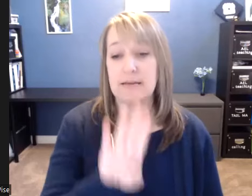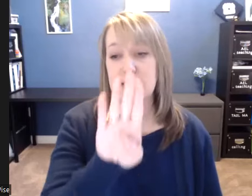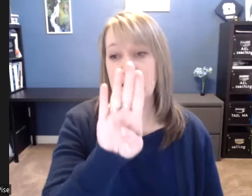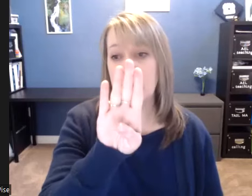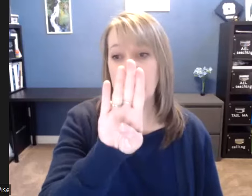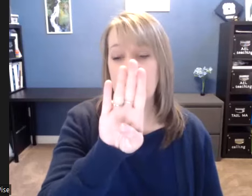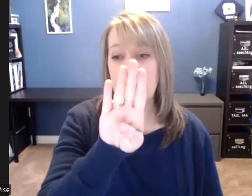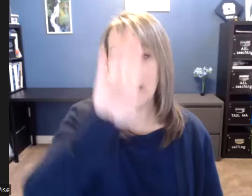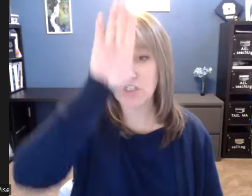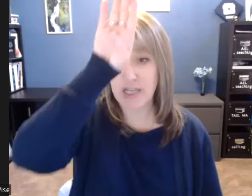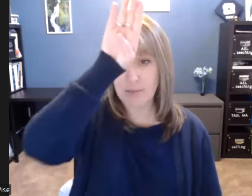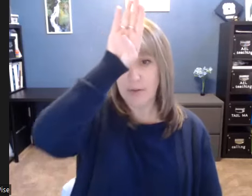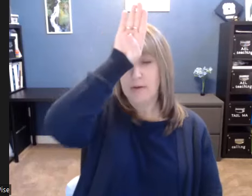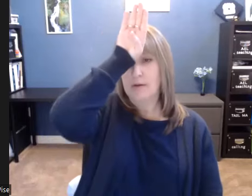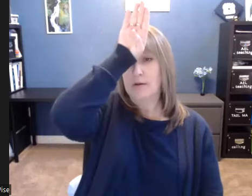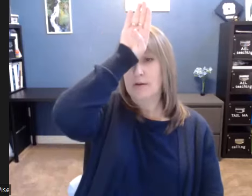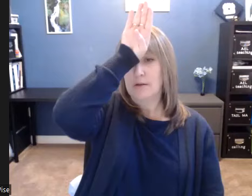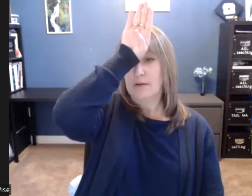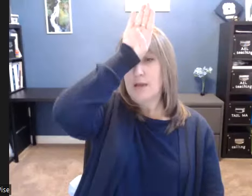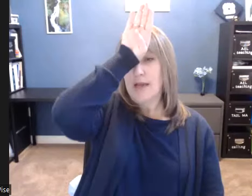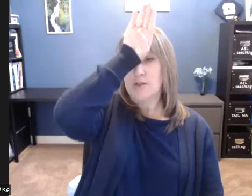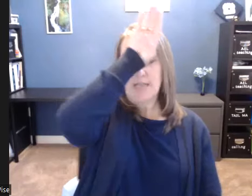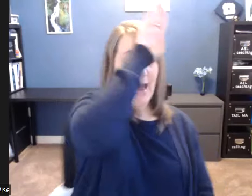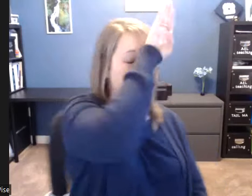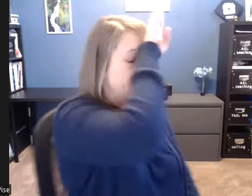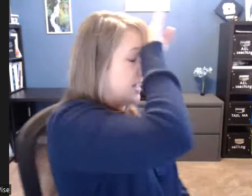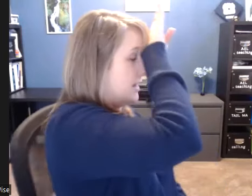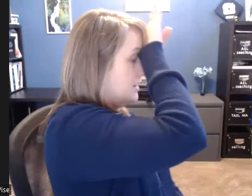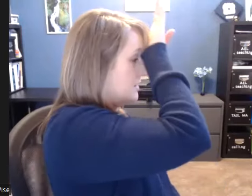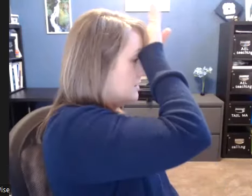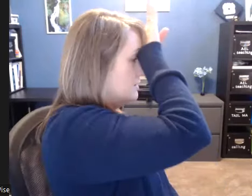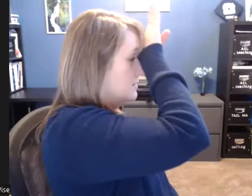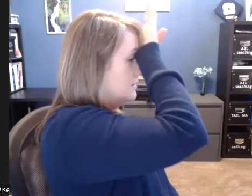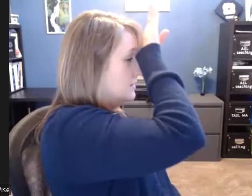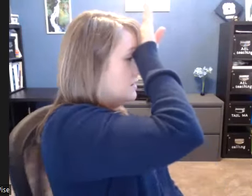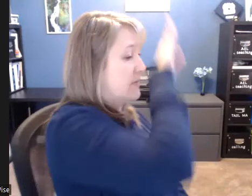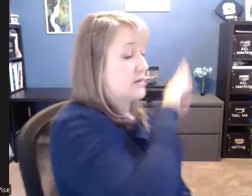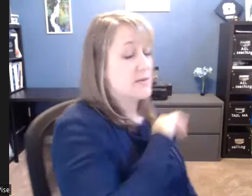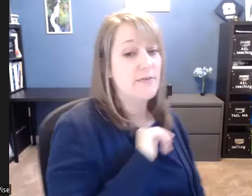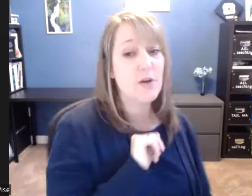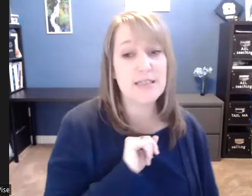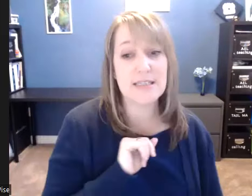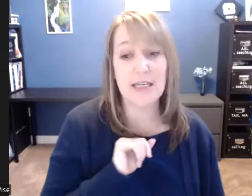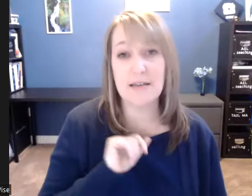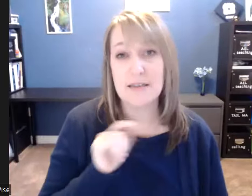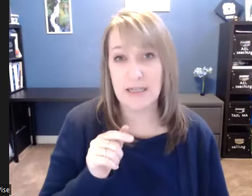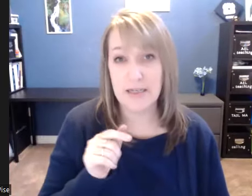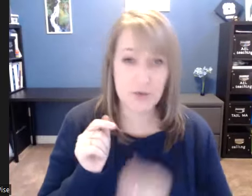is signed with a B hand shape, and you tap your head here. I've noticed in the Signing